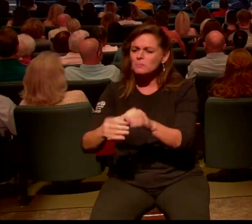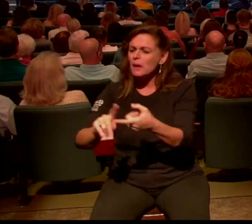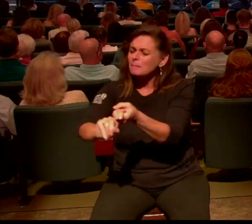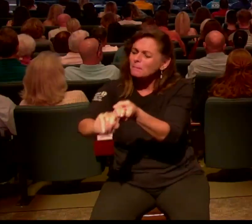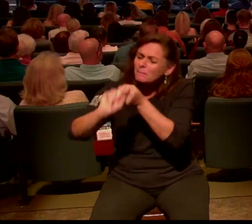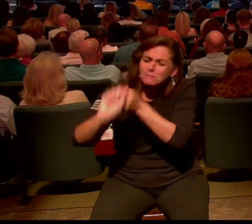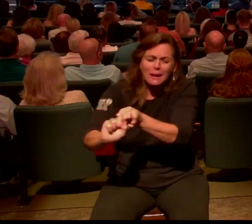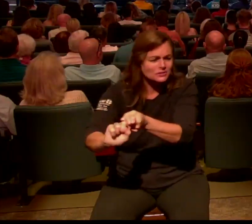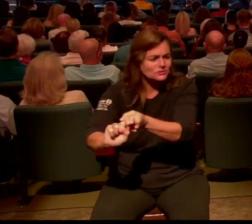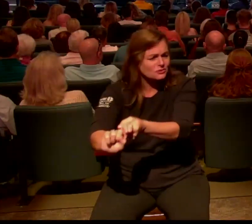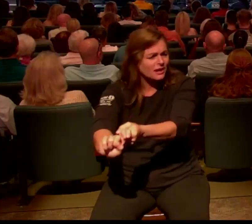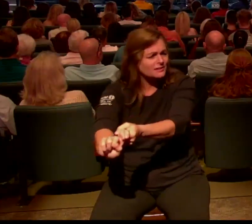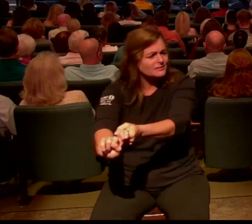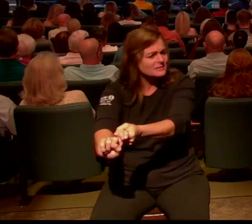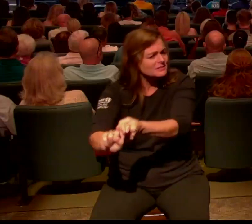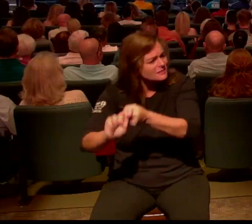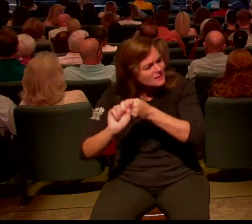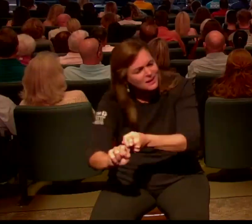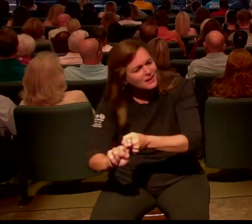friends.